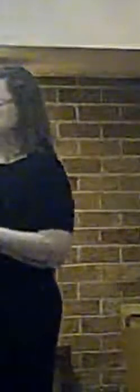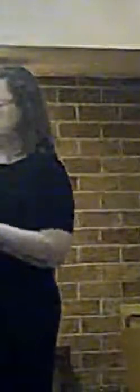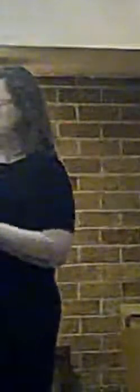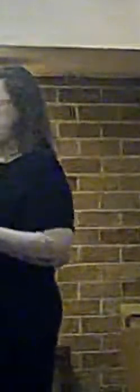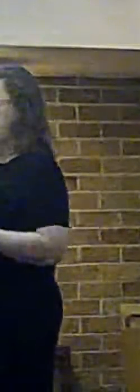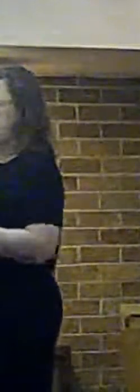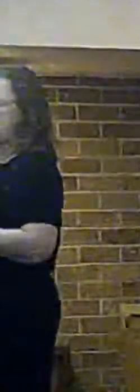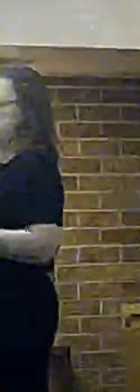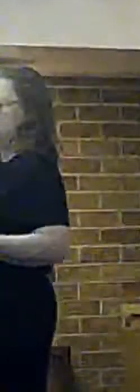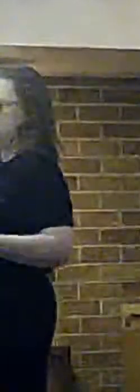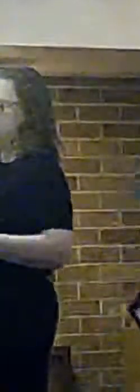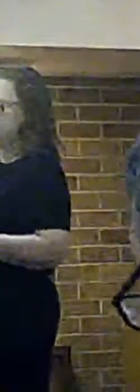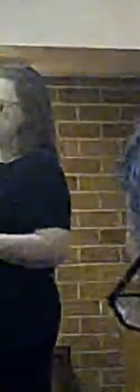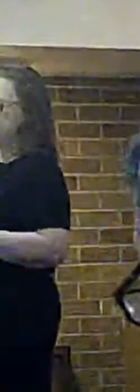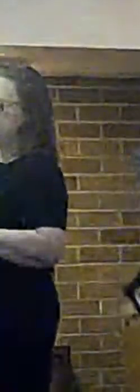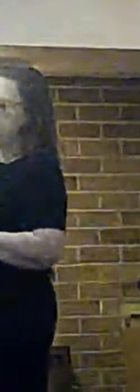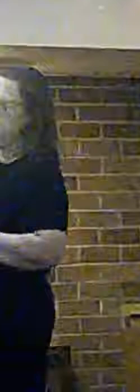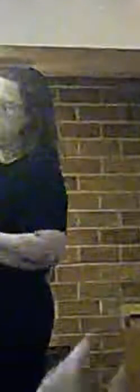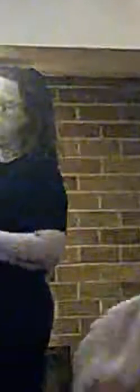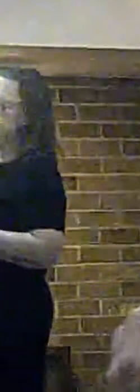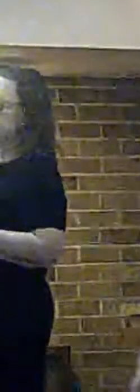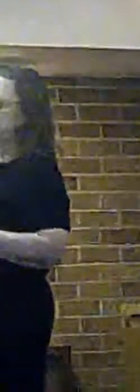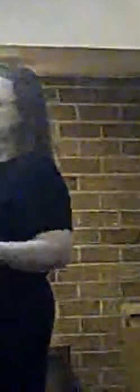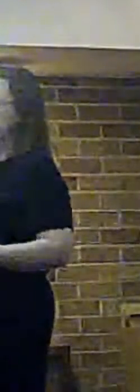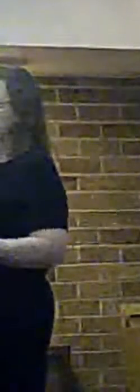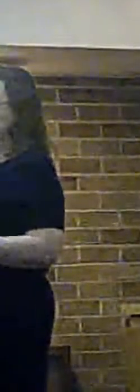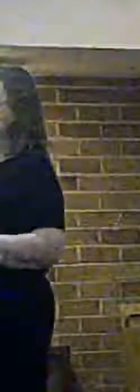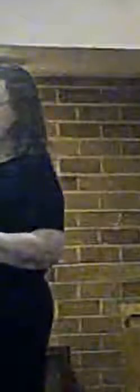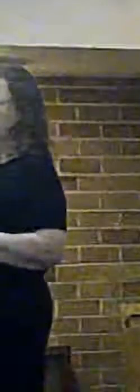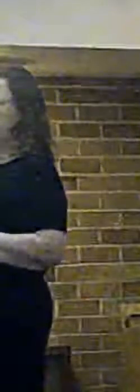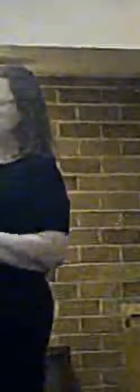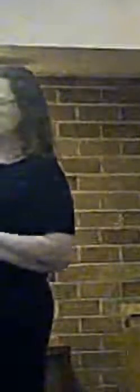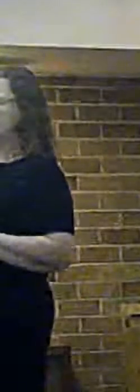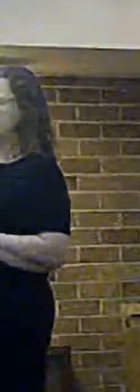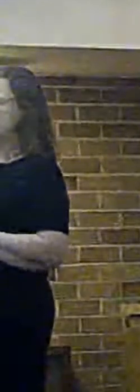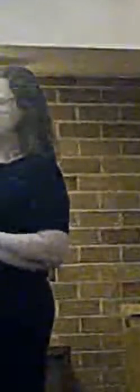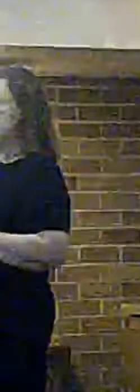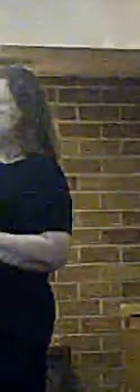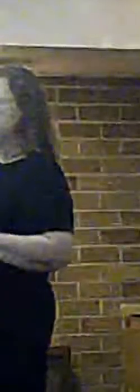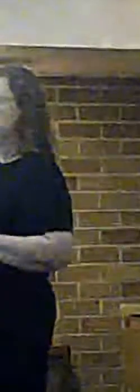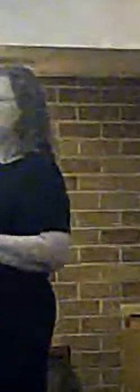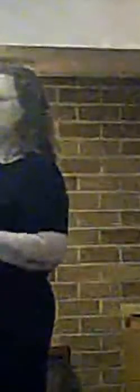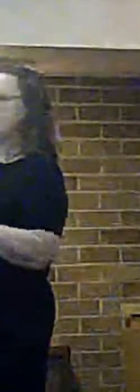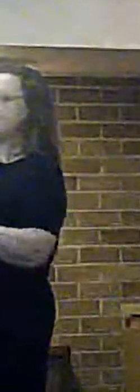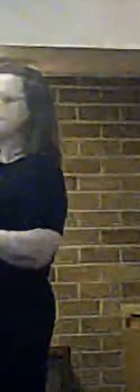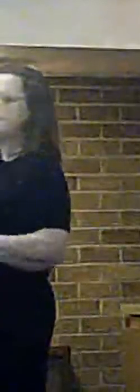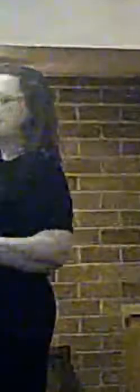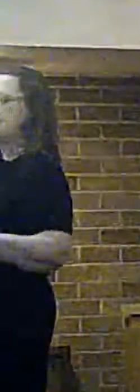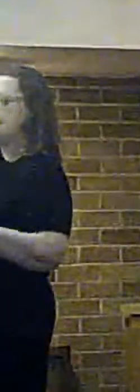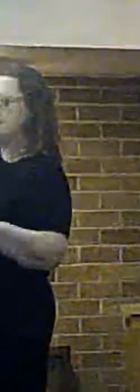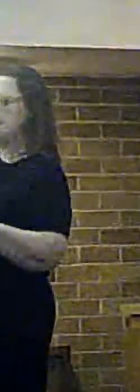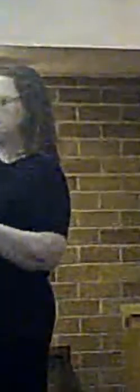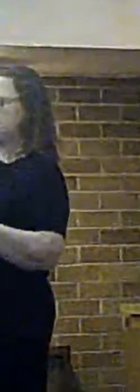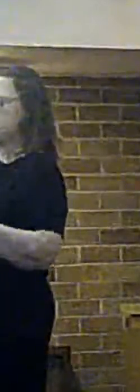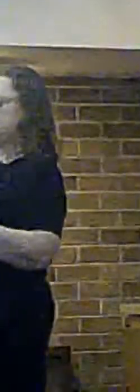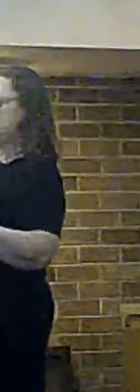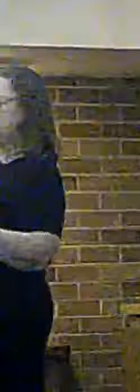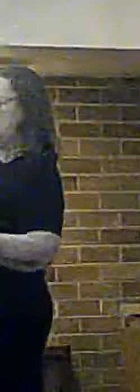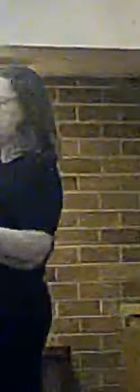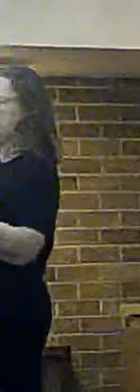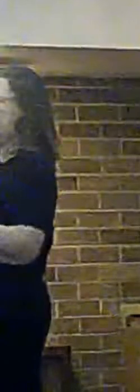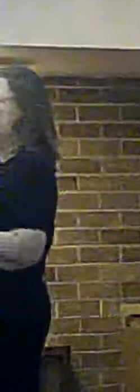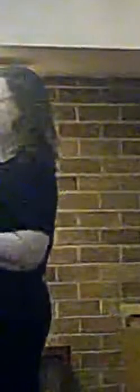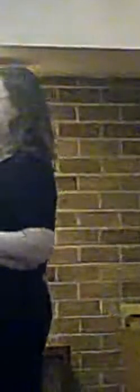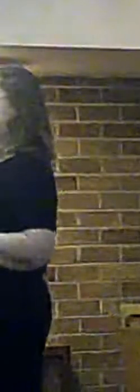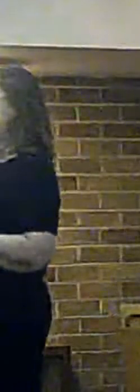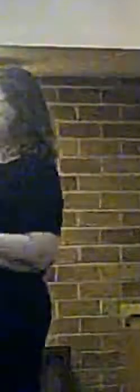support functions. So for example, if we only have 22 fire stations instead of 26, we can